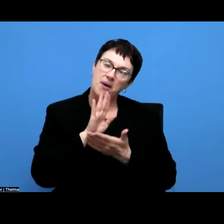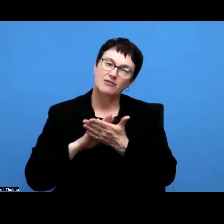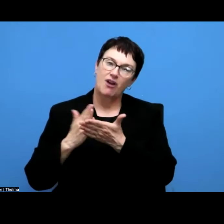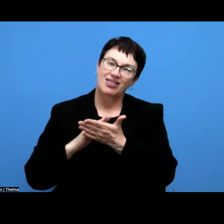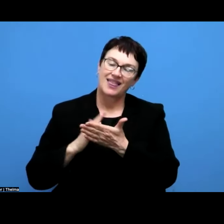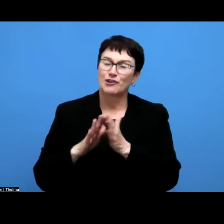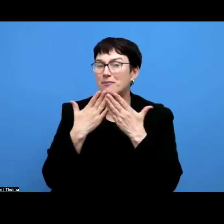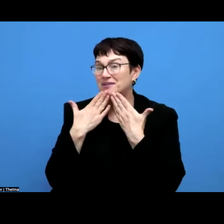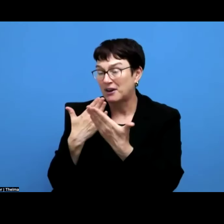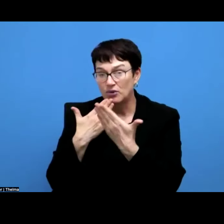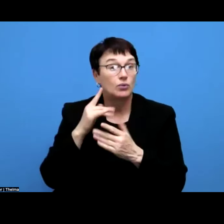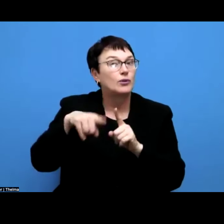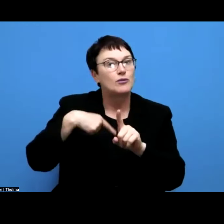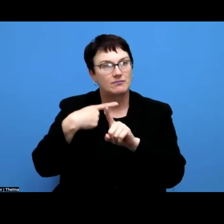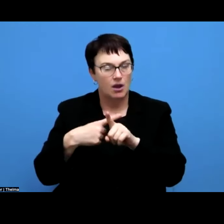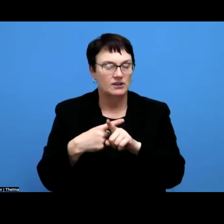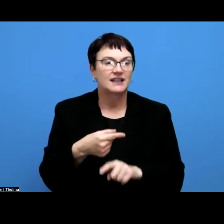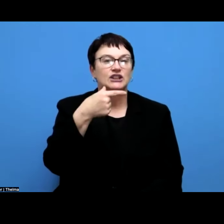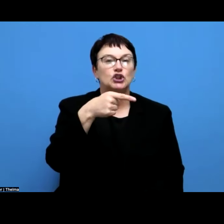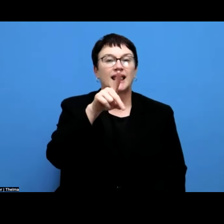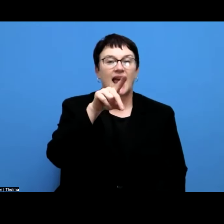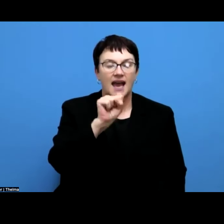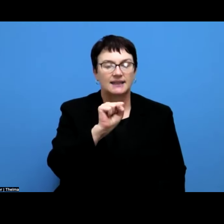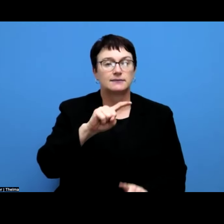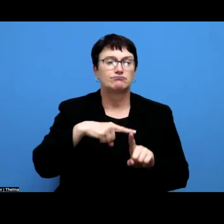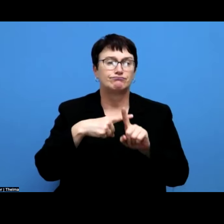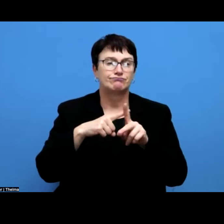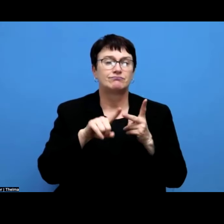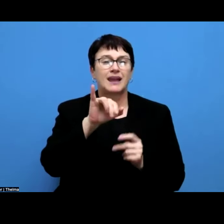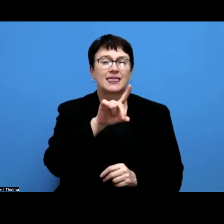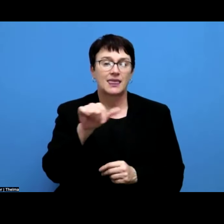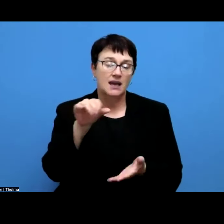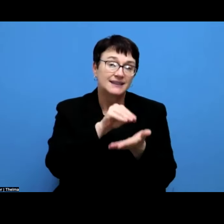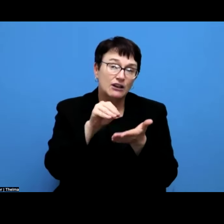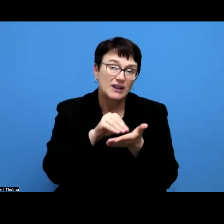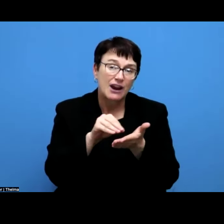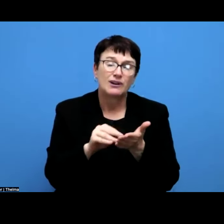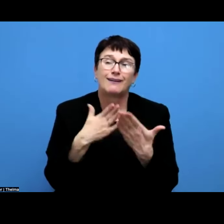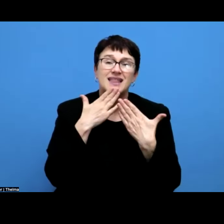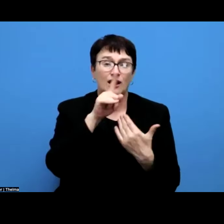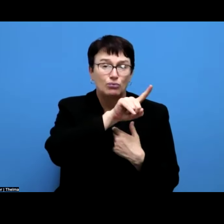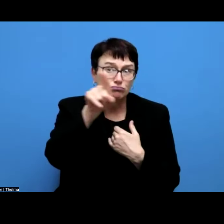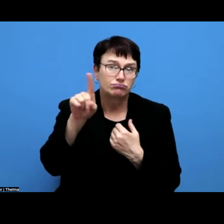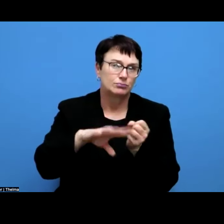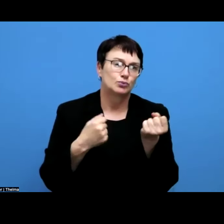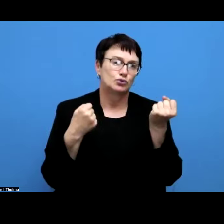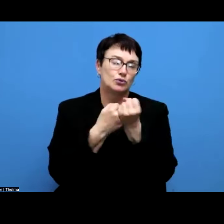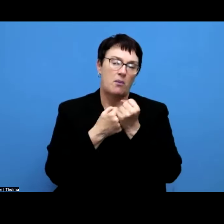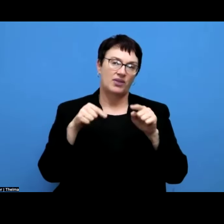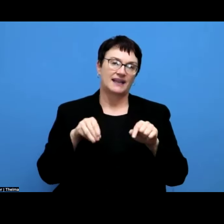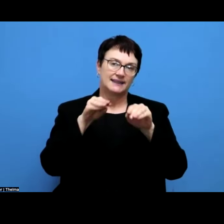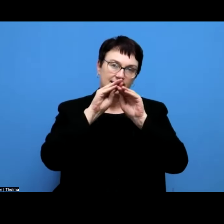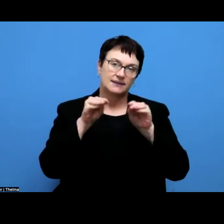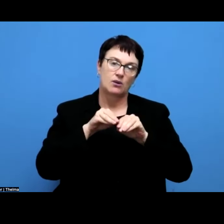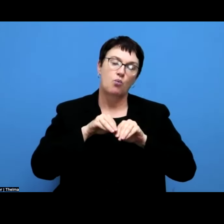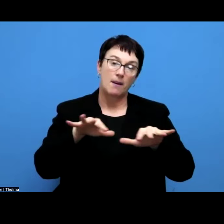well as the team at the GDS and the IDA Secretariat that have supported this webinar, including